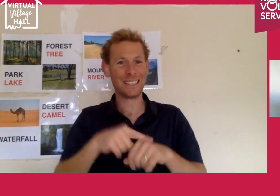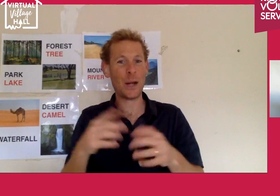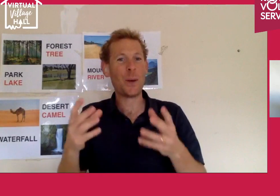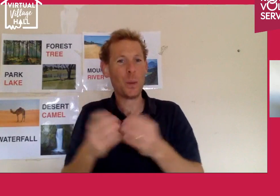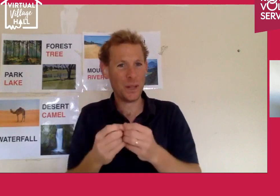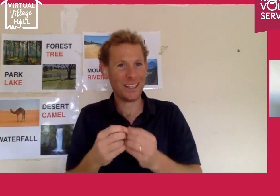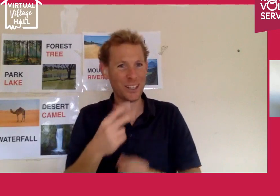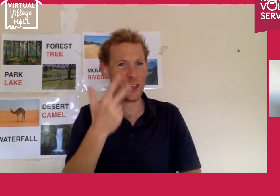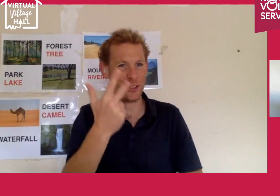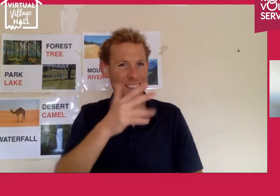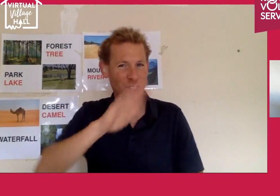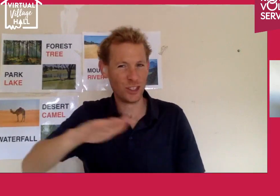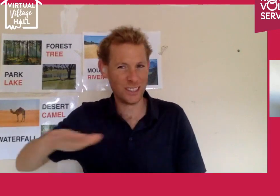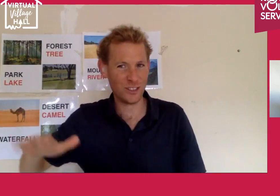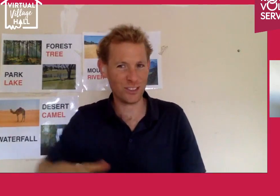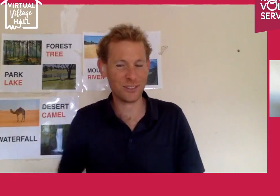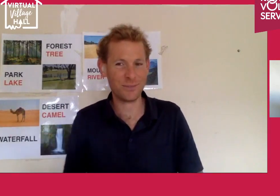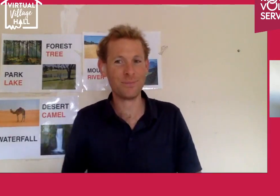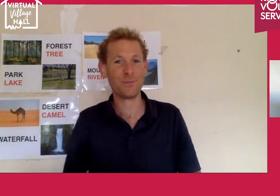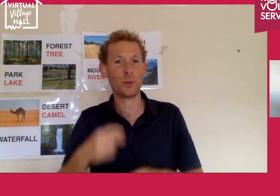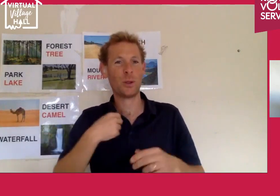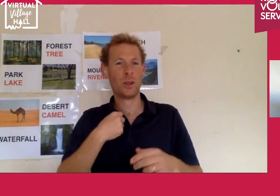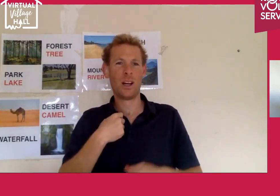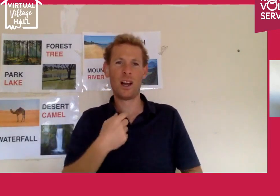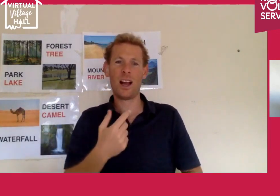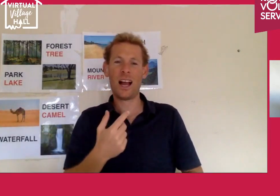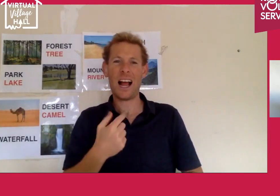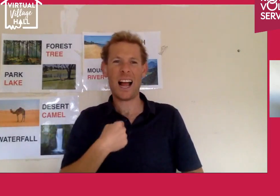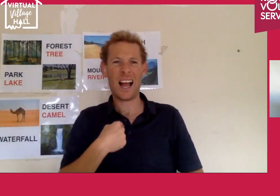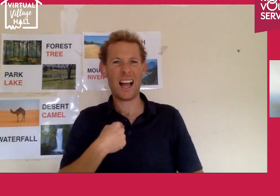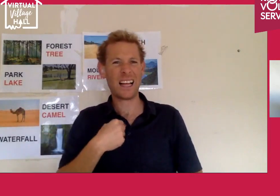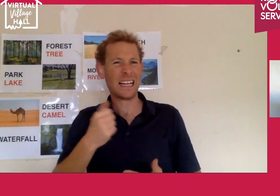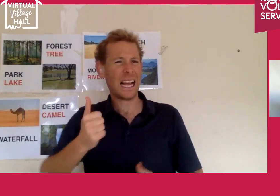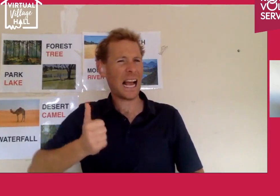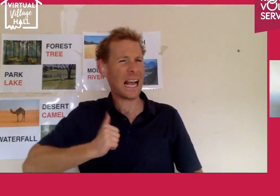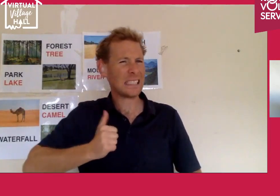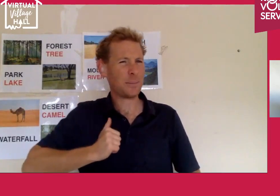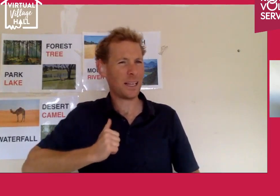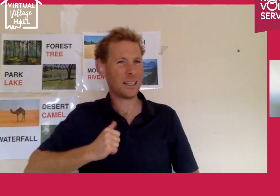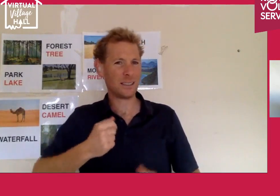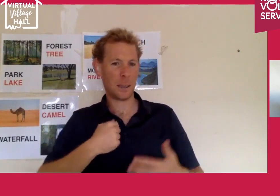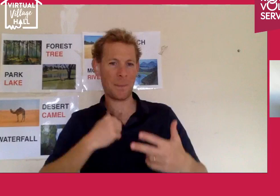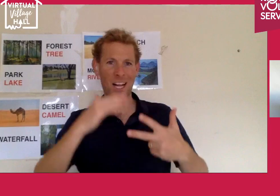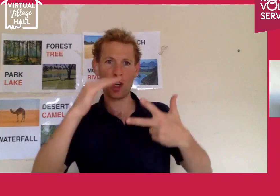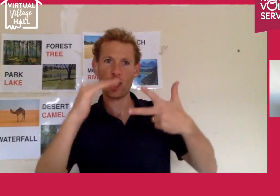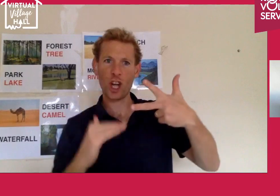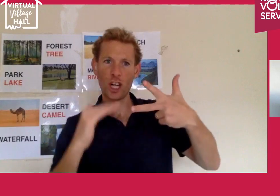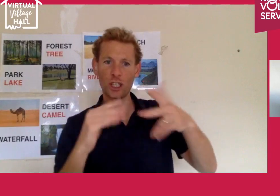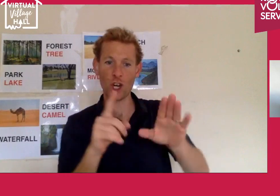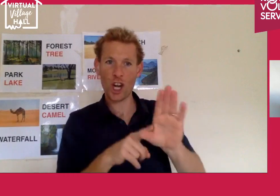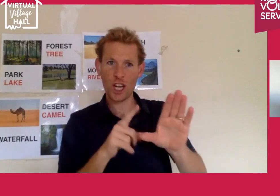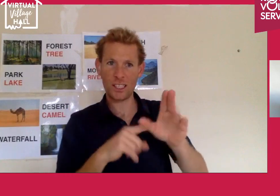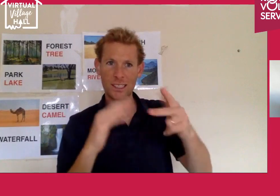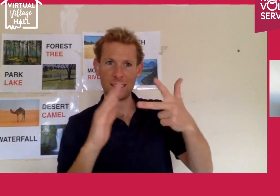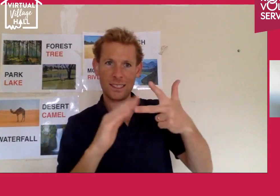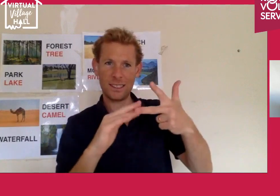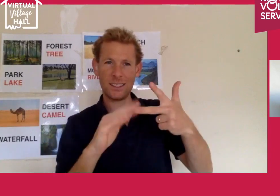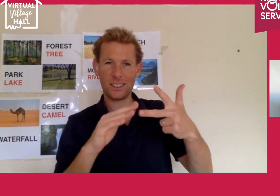that occasion in the past, it was just my wife and myself. Whereas now we had the three children, and I really did expect